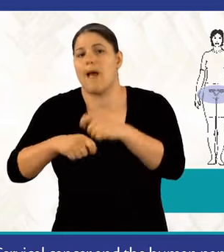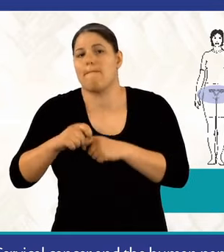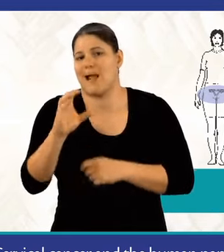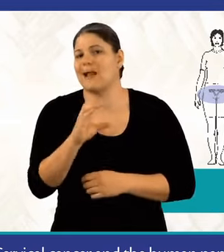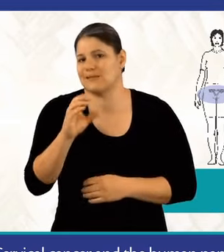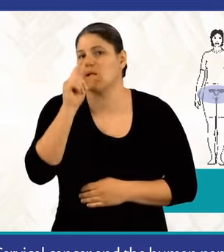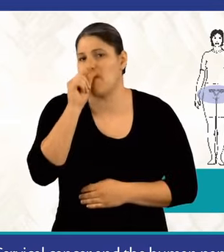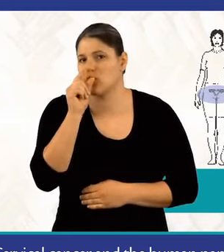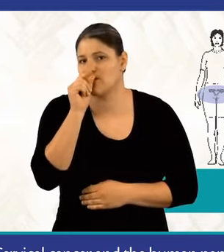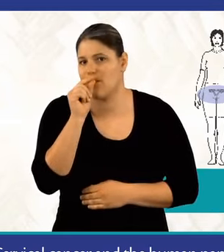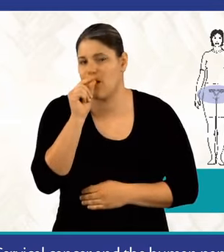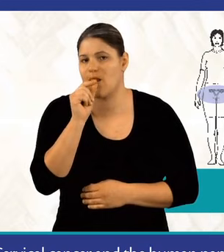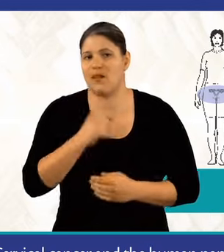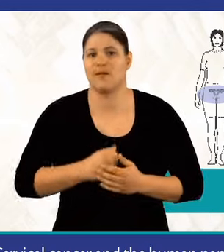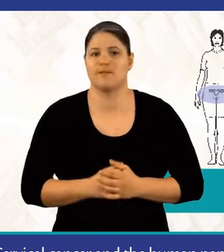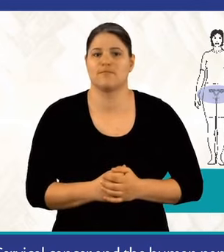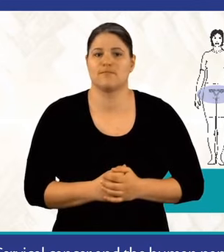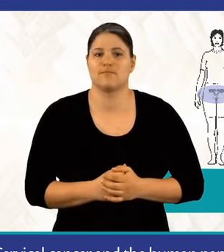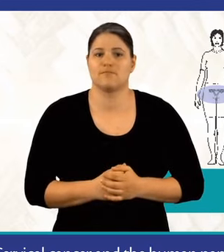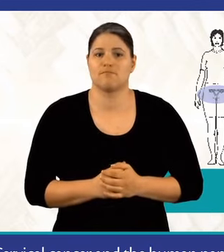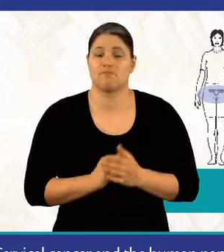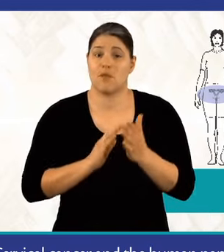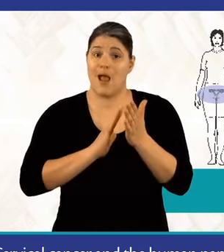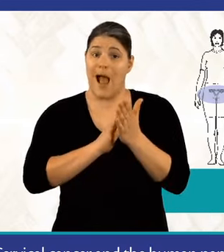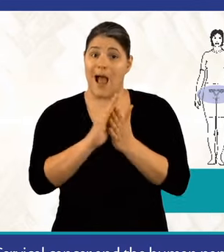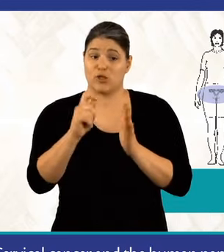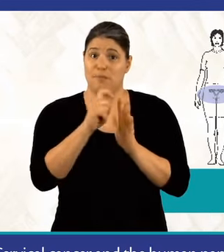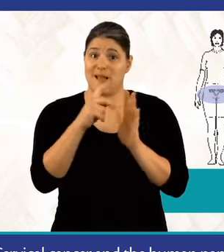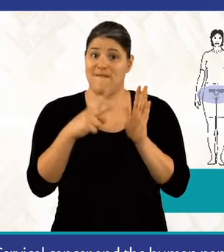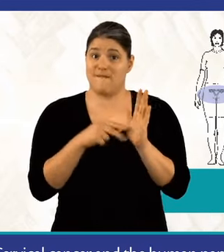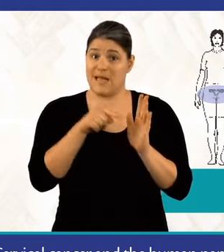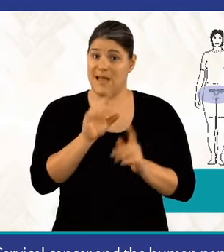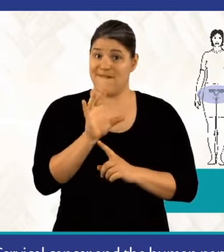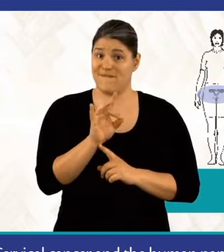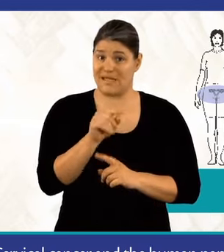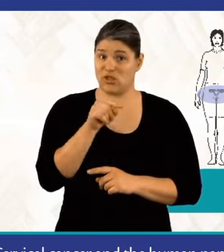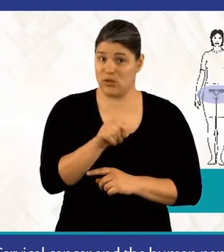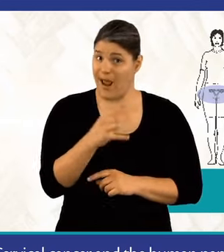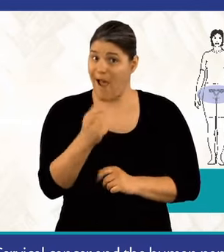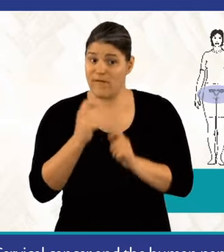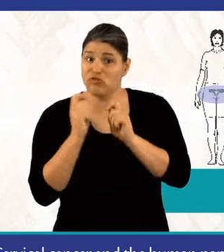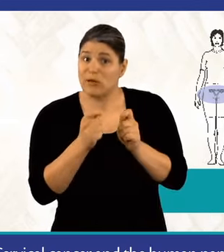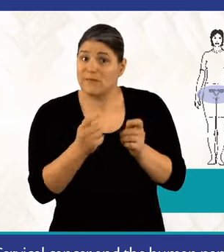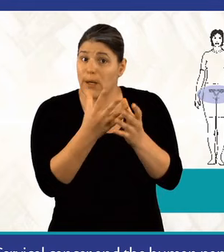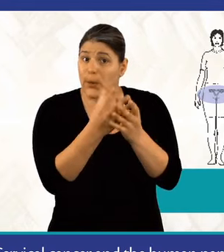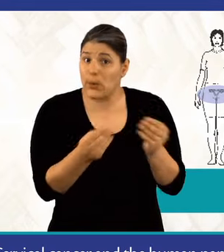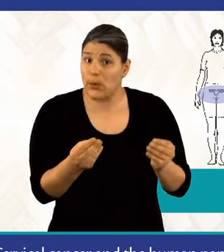Only a few types of HPV will lead to abnormal precancerous cells that could progress to cancer.